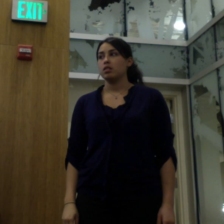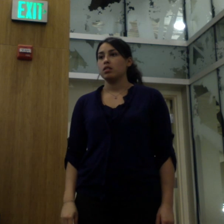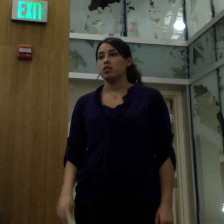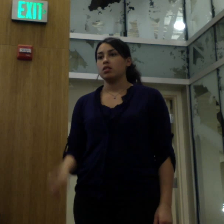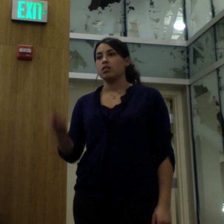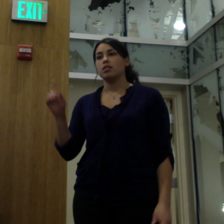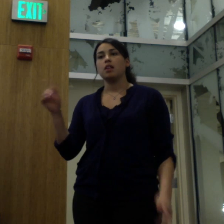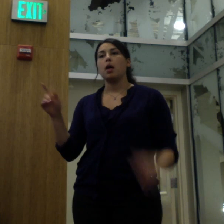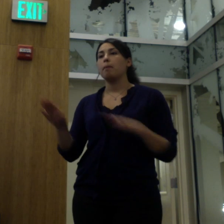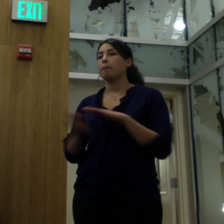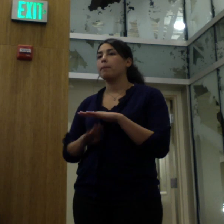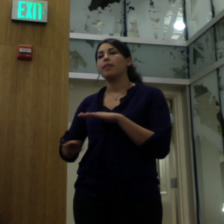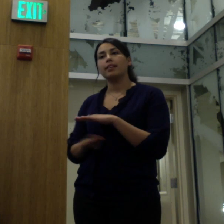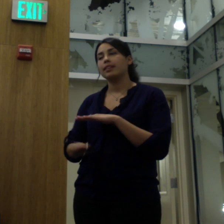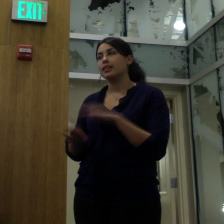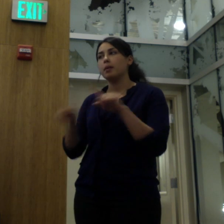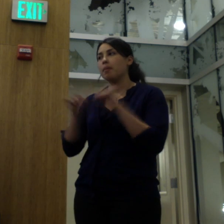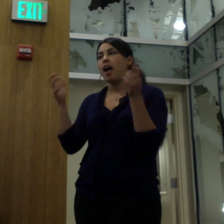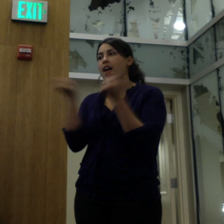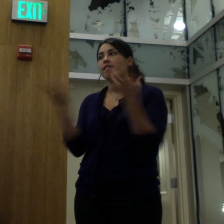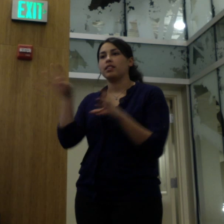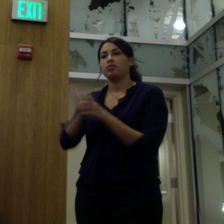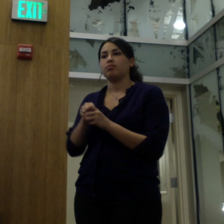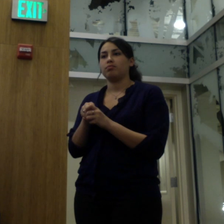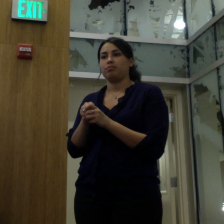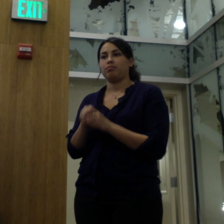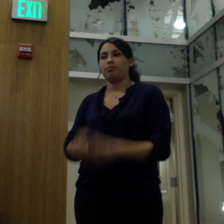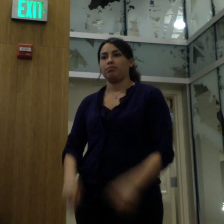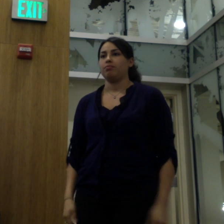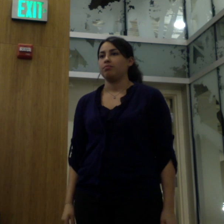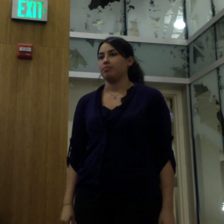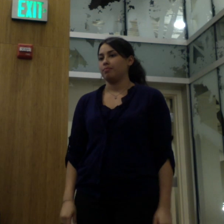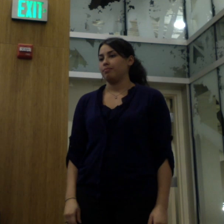rudimentary, but it has everything in here that I would need for first aid.